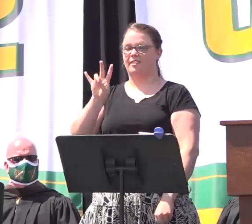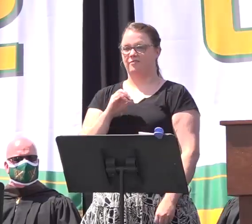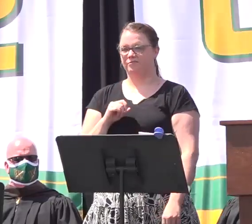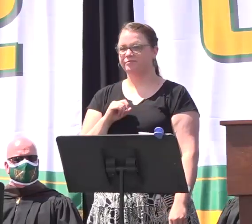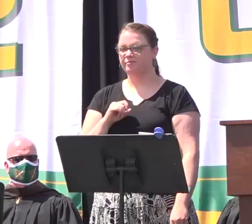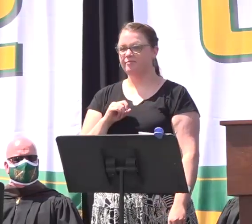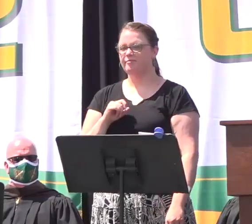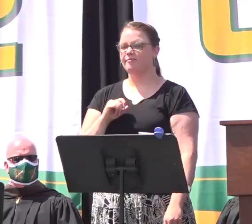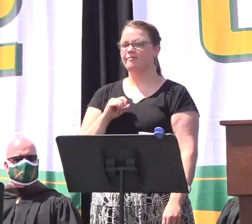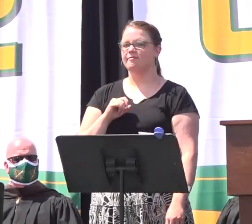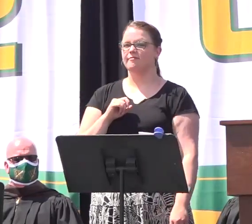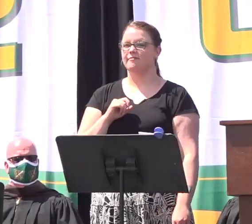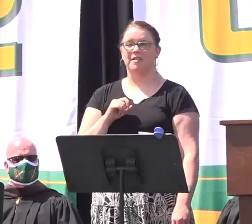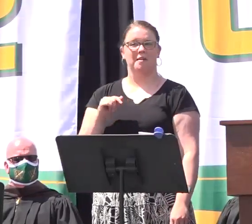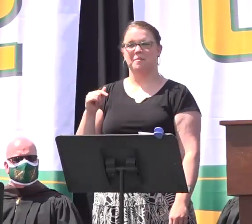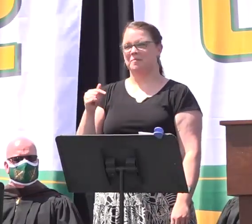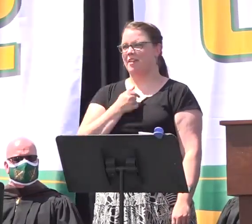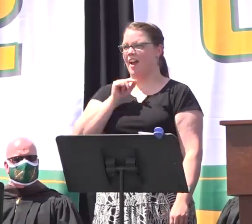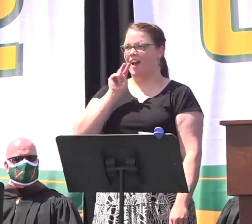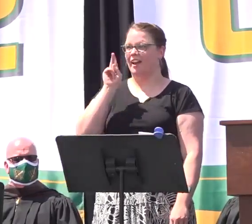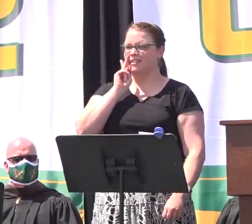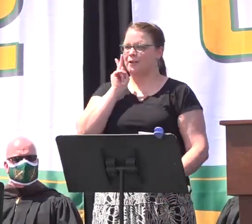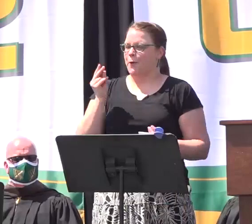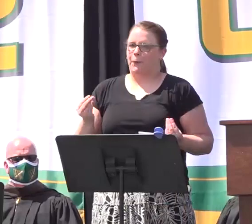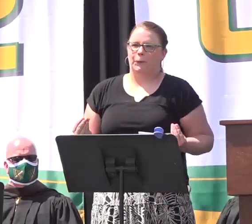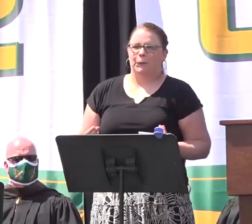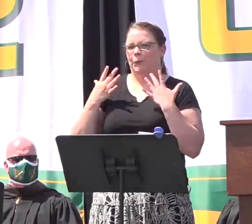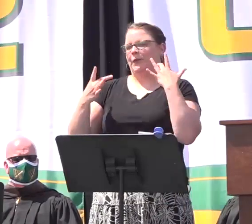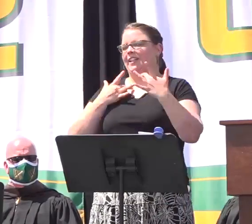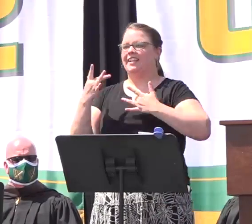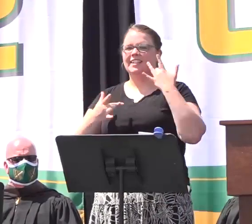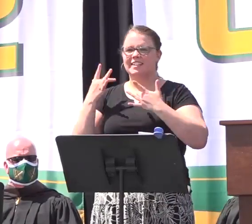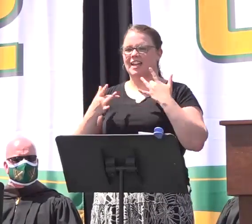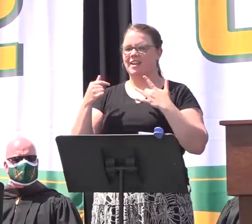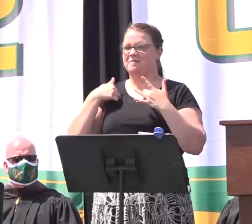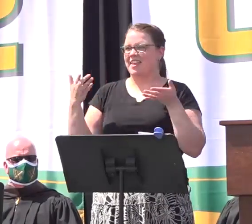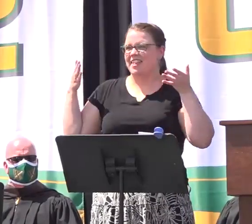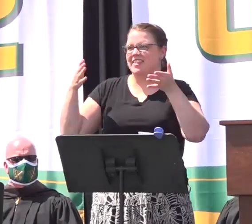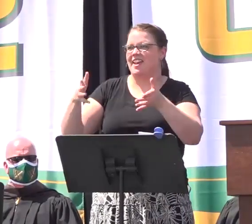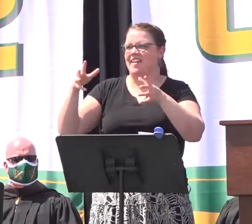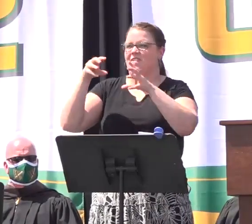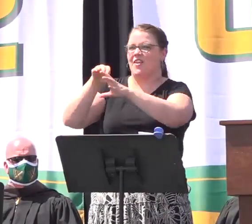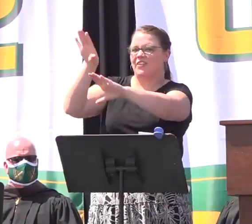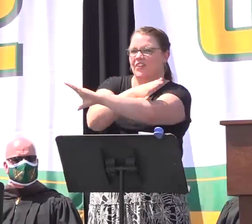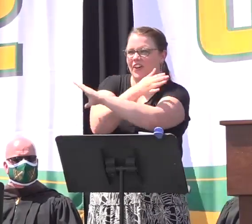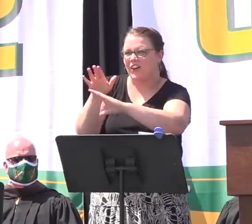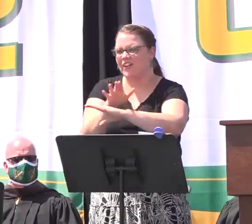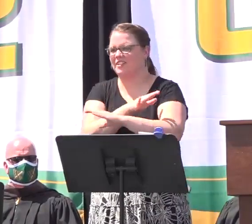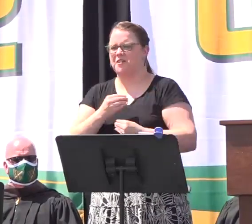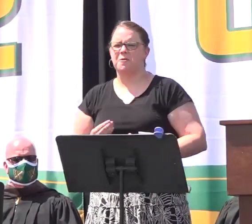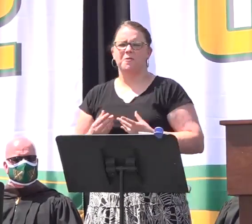have never experienced such excitement, sound, and masses of people as I did then, except on 2